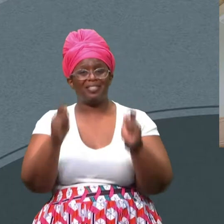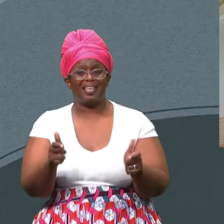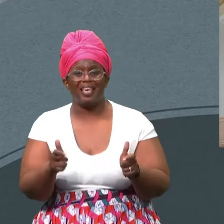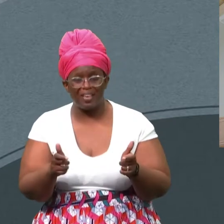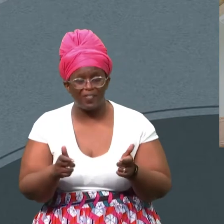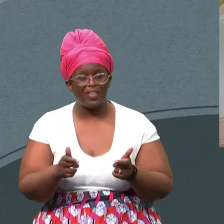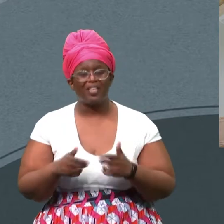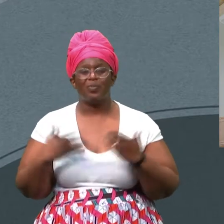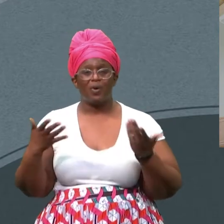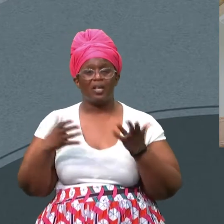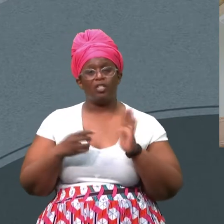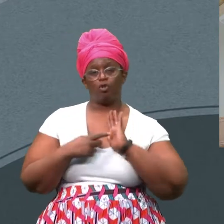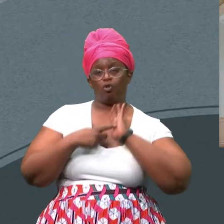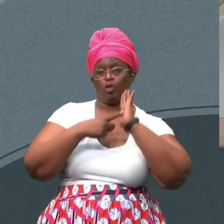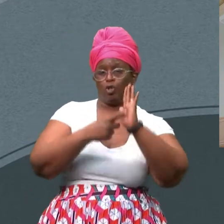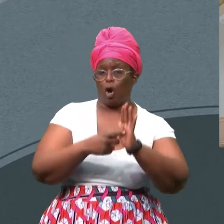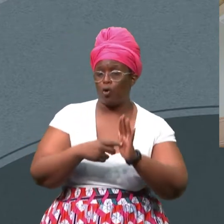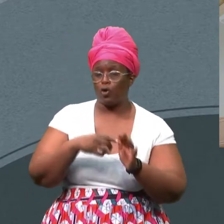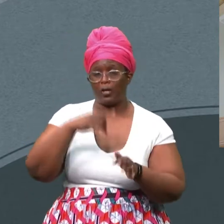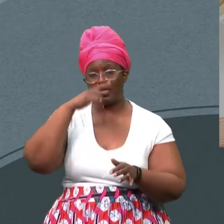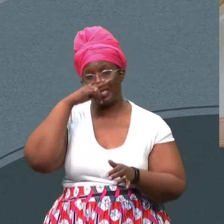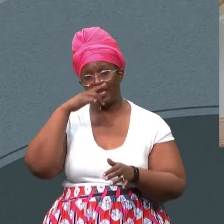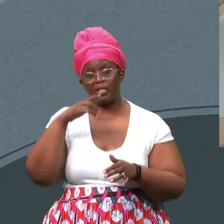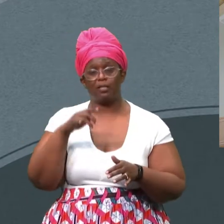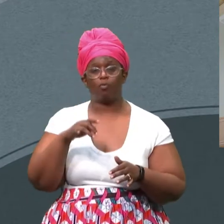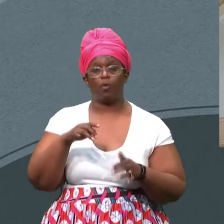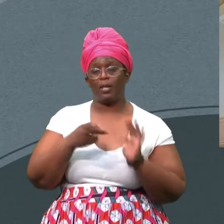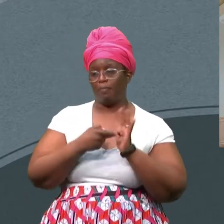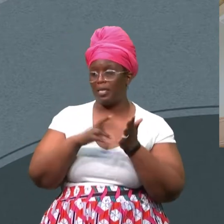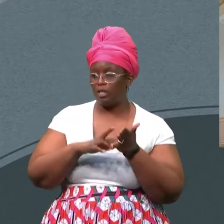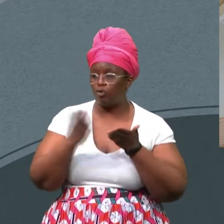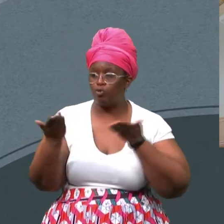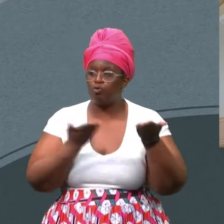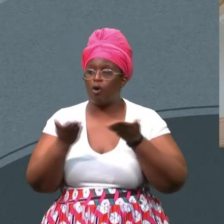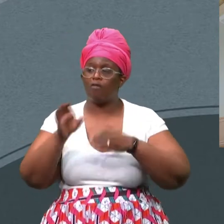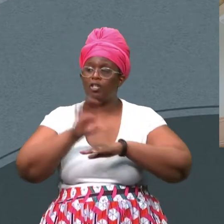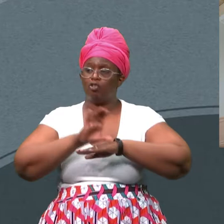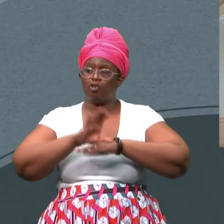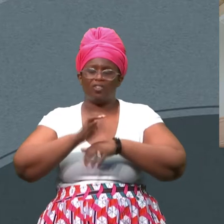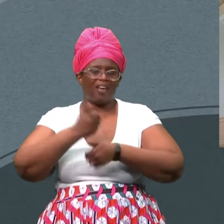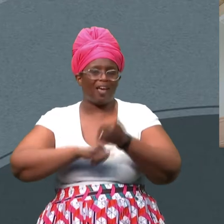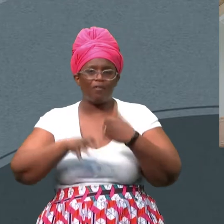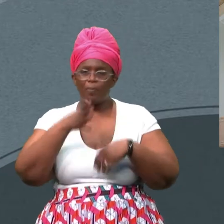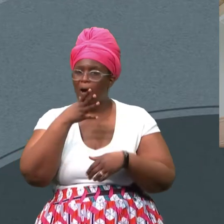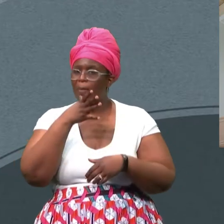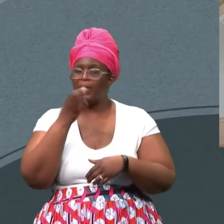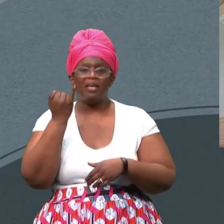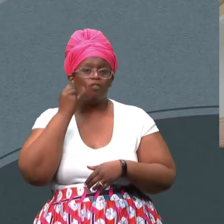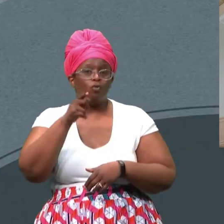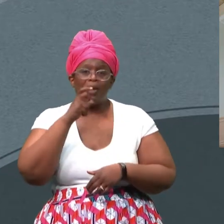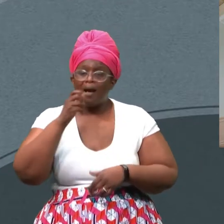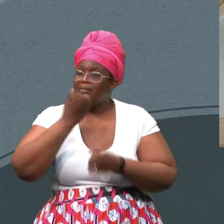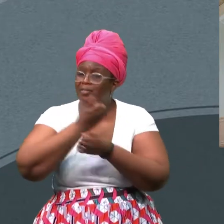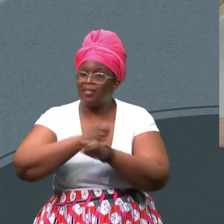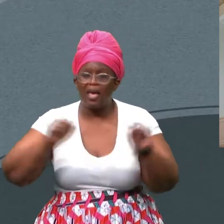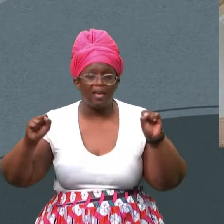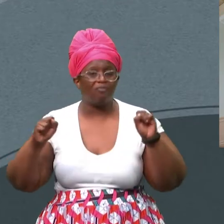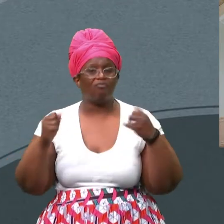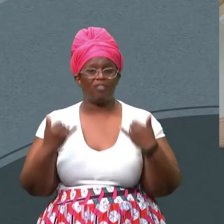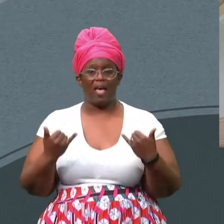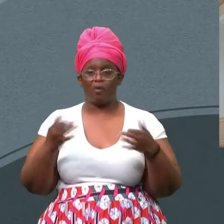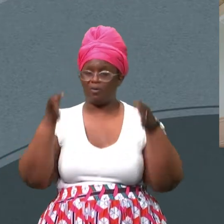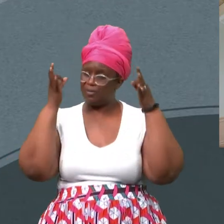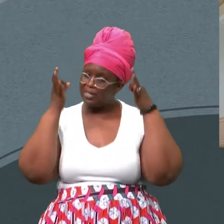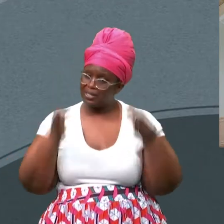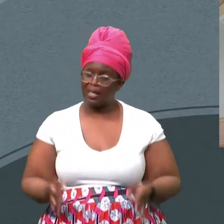church. So every mother, I'm talking to you right now. Today is your day of decision. Thank you, God. Come on, y'all, lift that